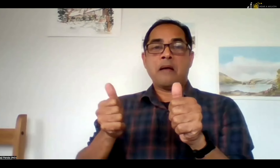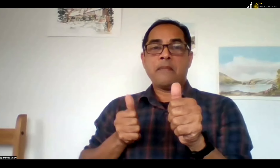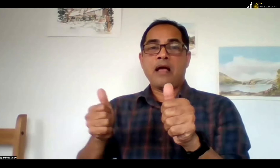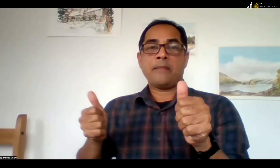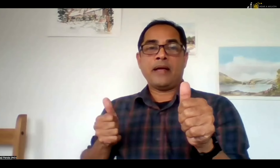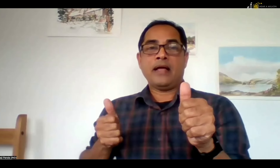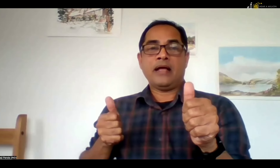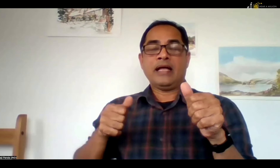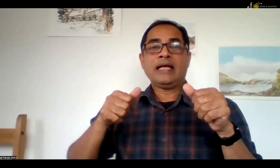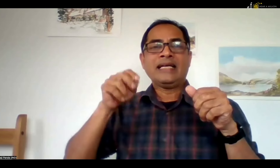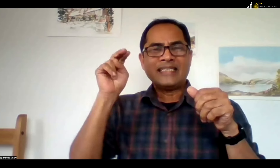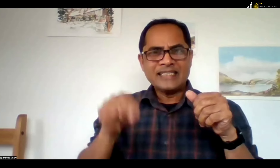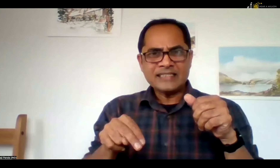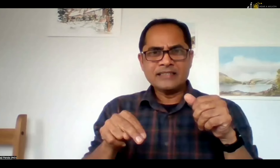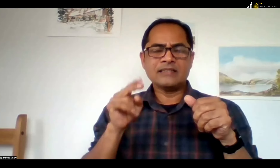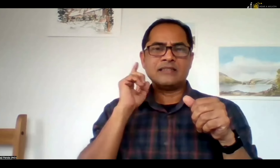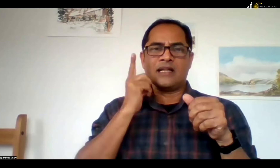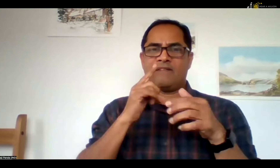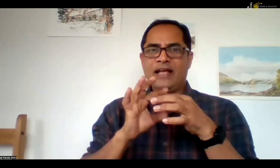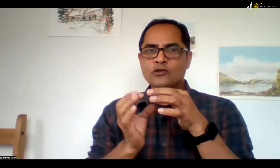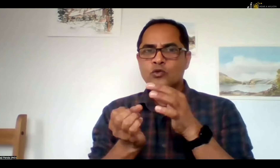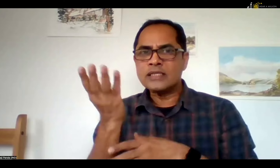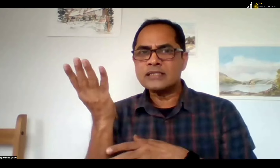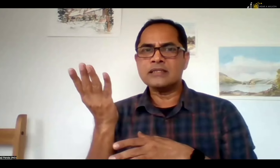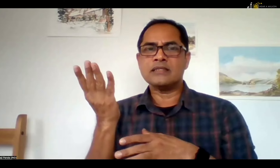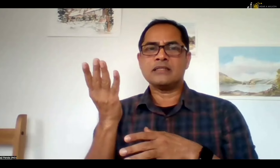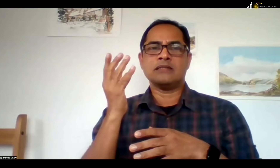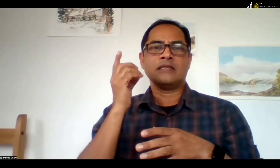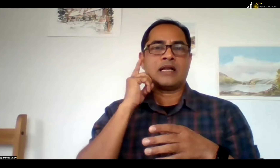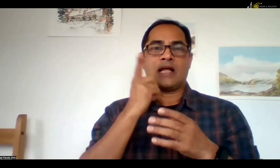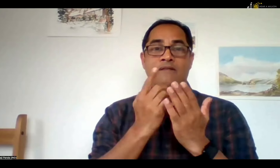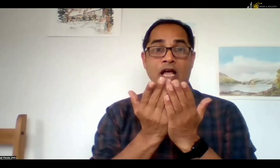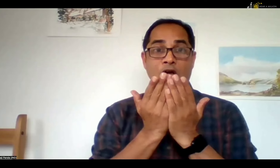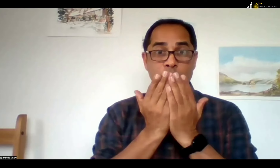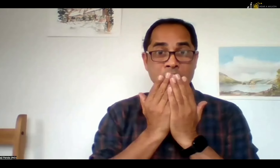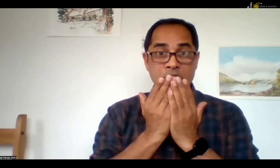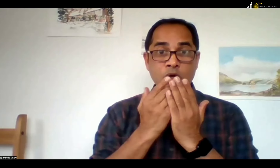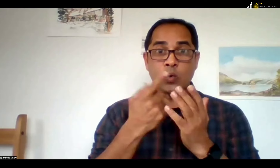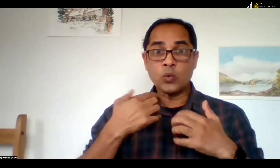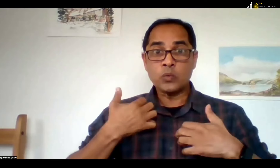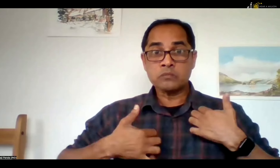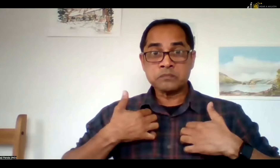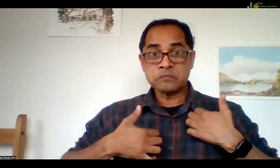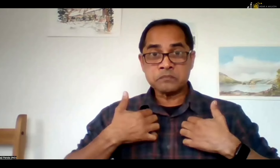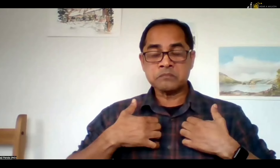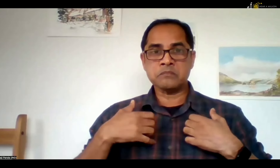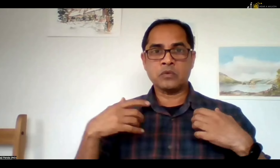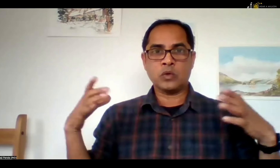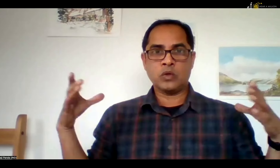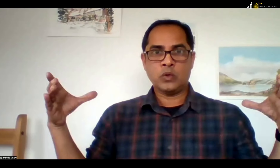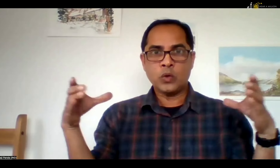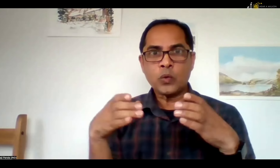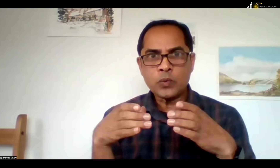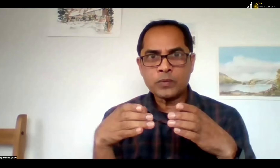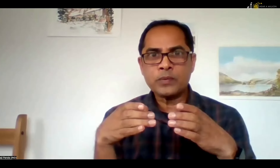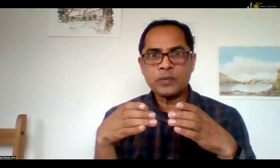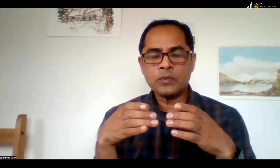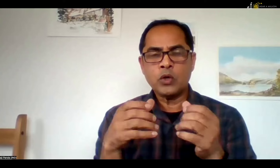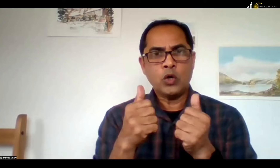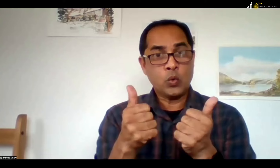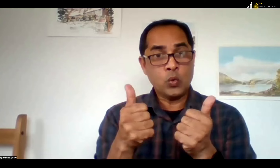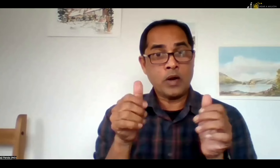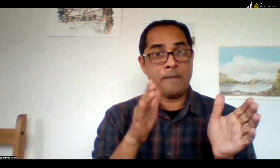that so-and-so person has become an oral success, this, that. Why are we falling behind? The deaf organizations, the